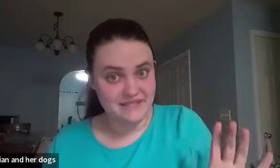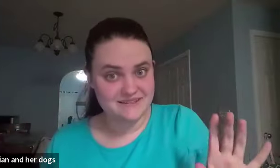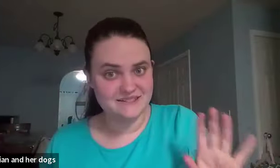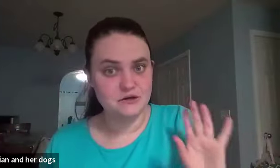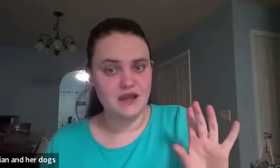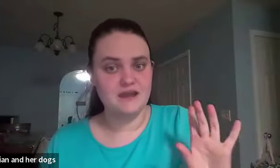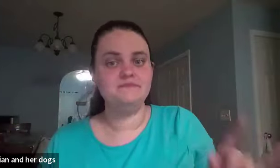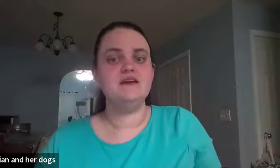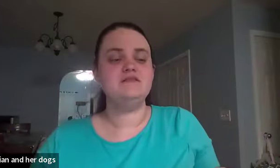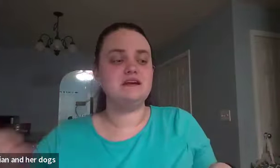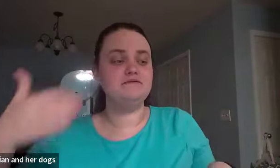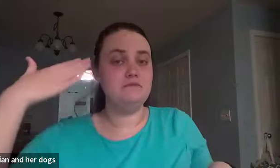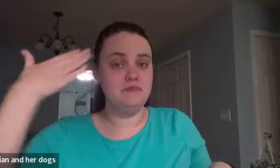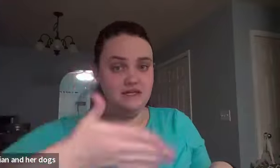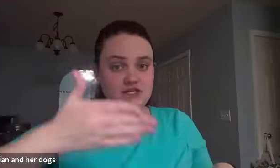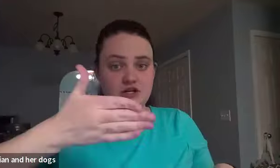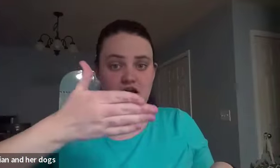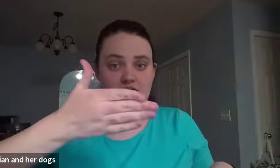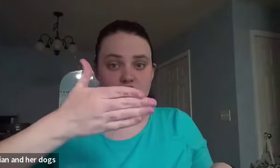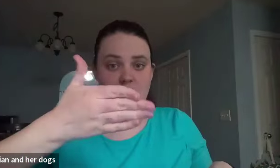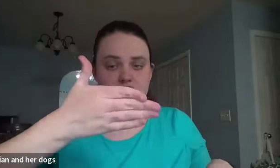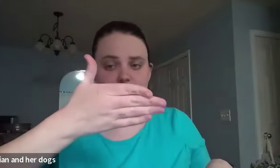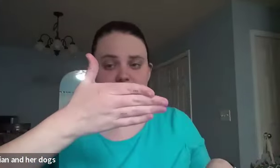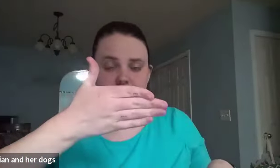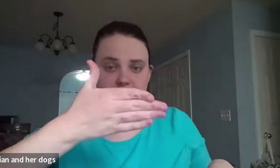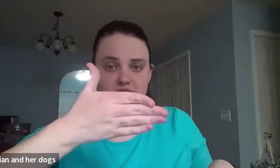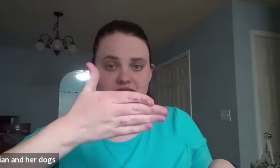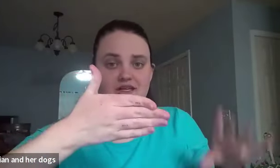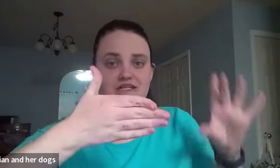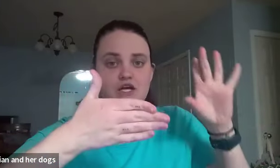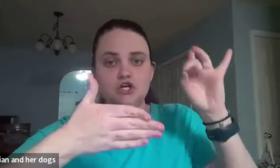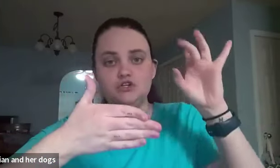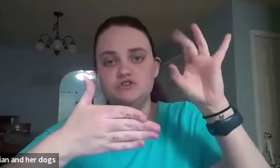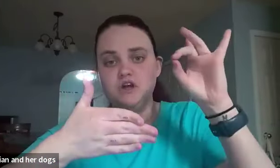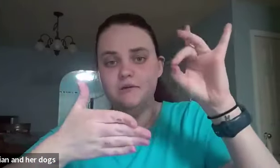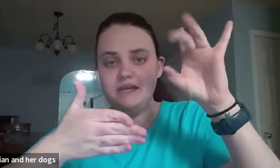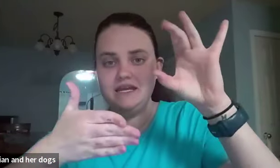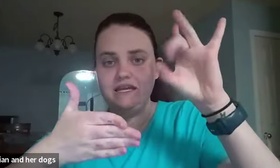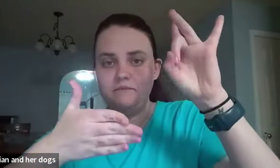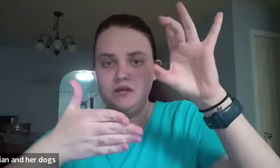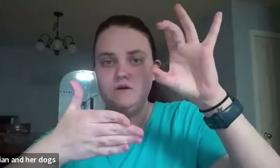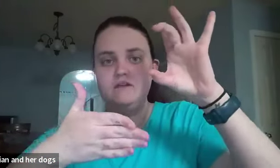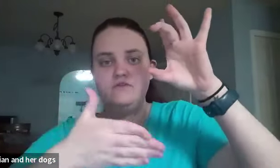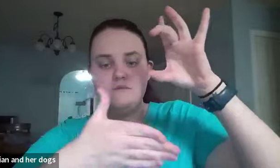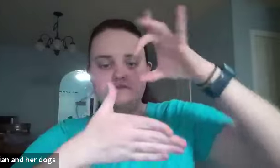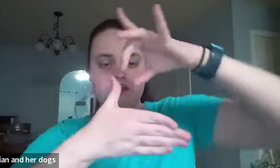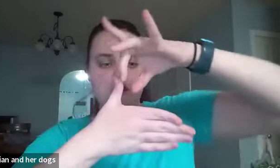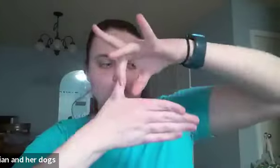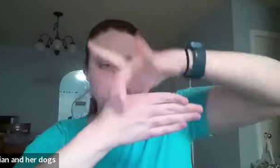meat, okay? Sign for meat is you're gonna have your non-dominant sideways like this. Your dominant middle and thumb finger are going